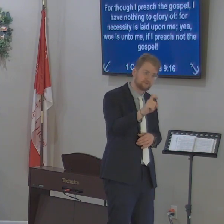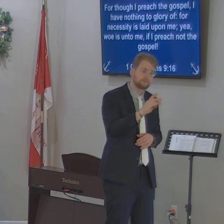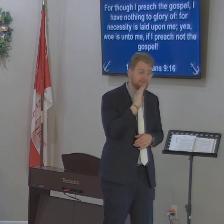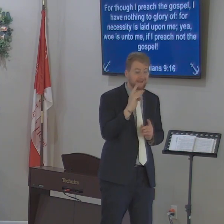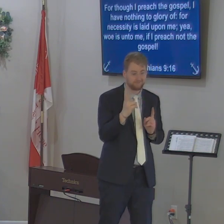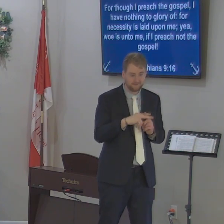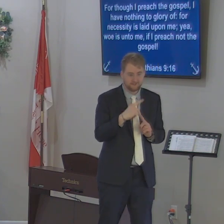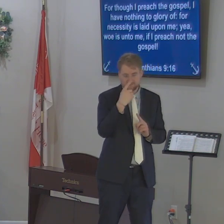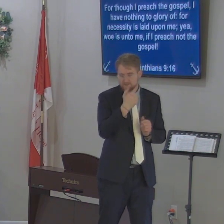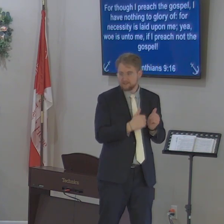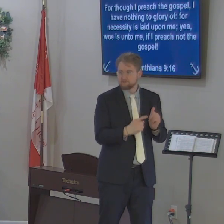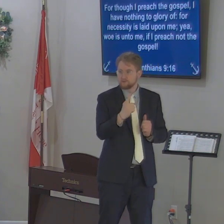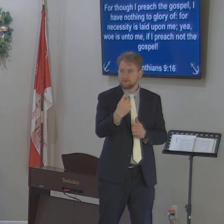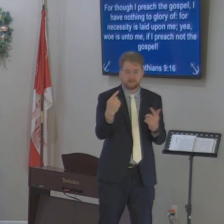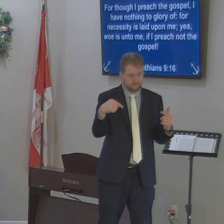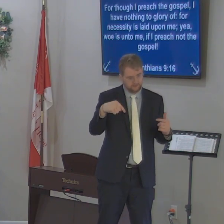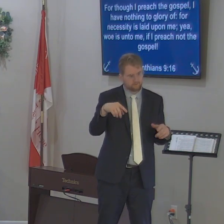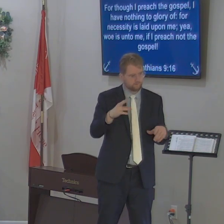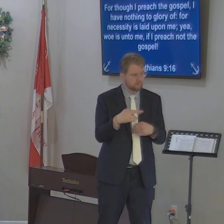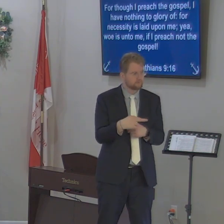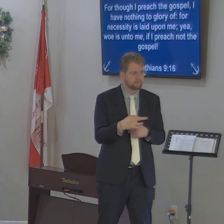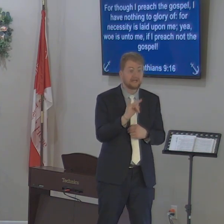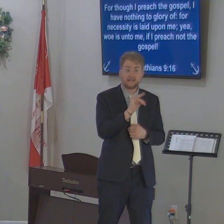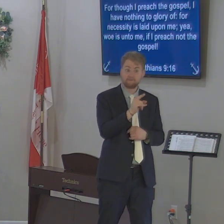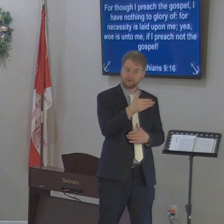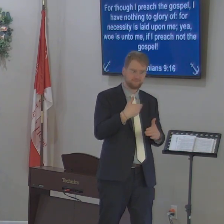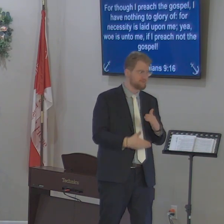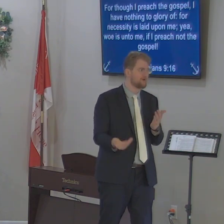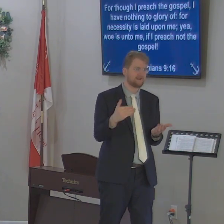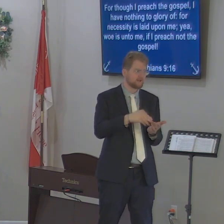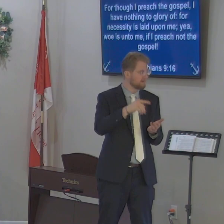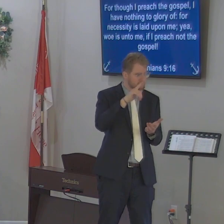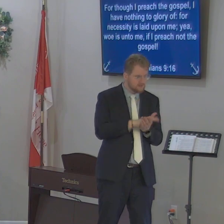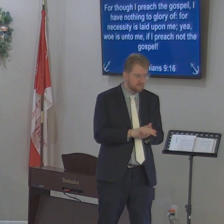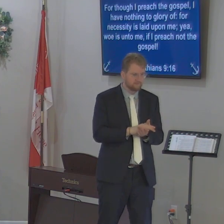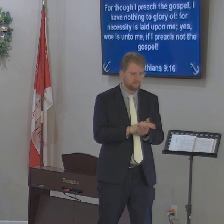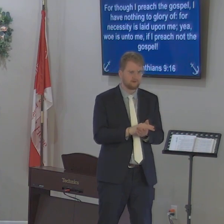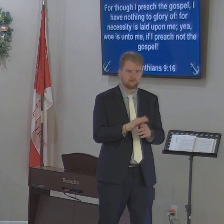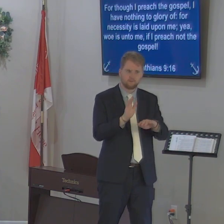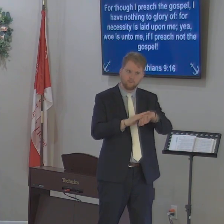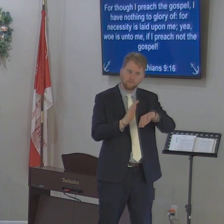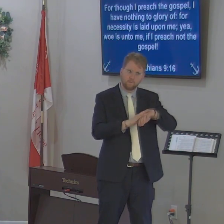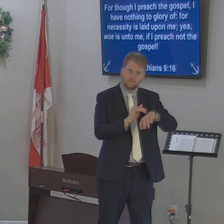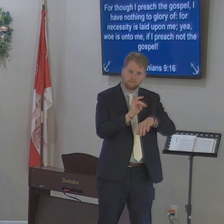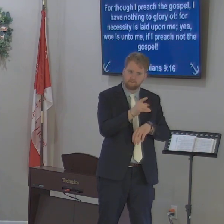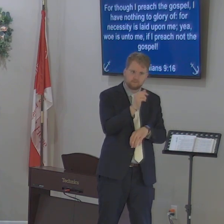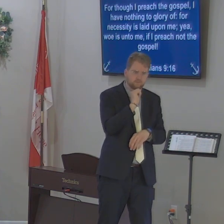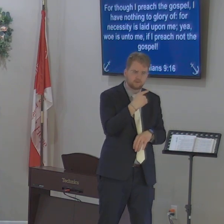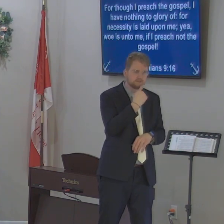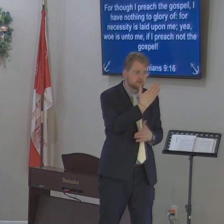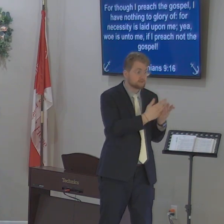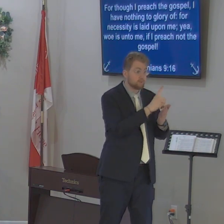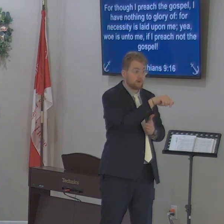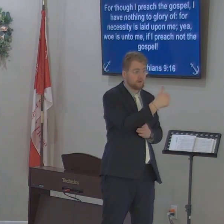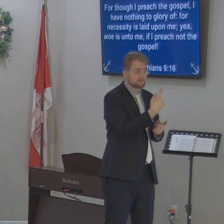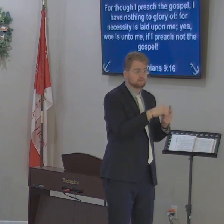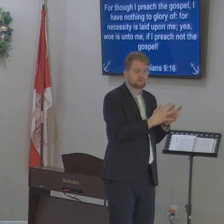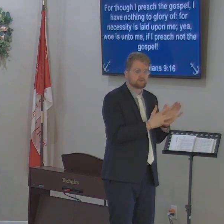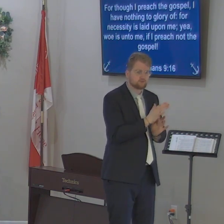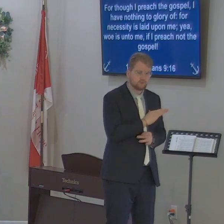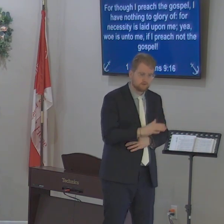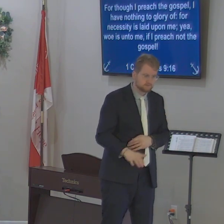room. If you're a born-again believer, woe if I don't tell somebody else about Jesus